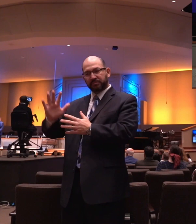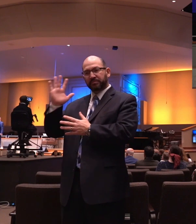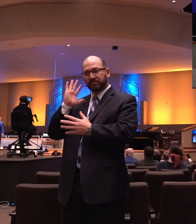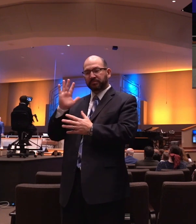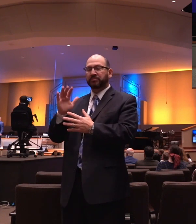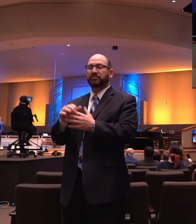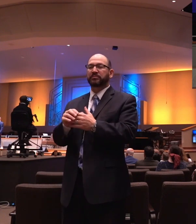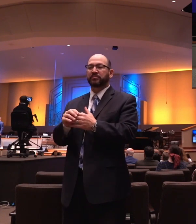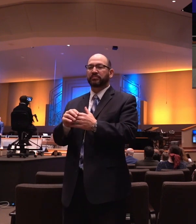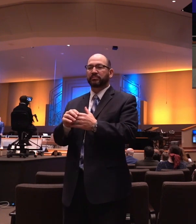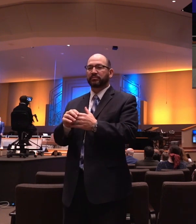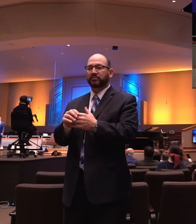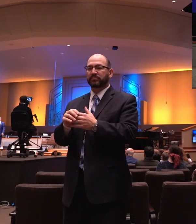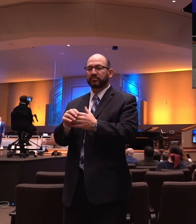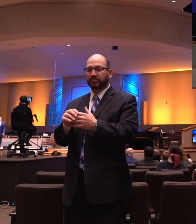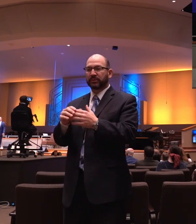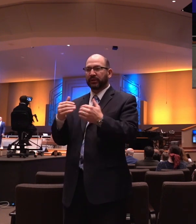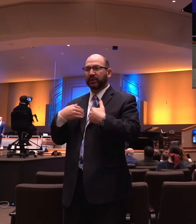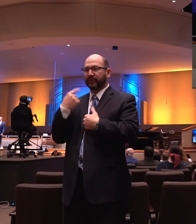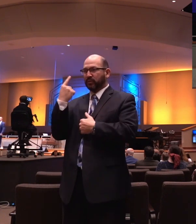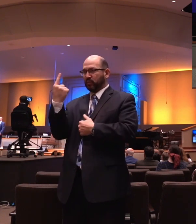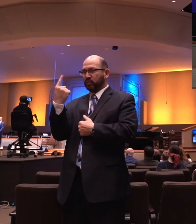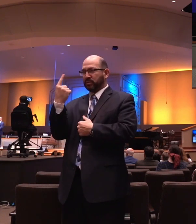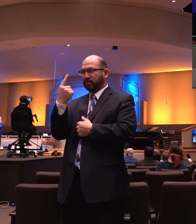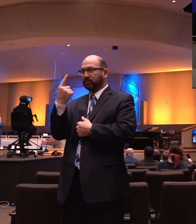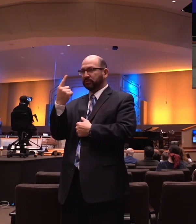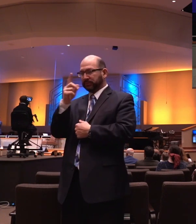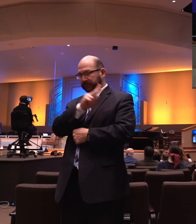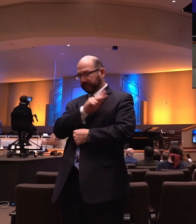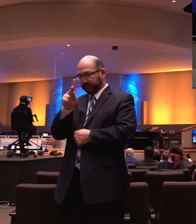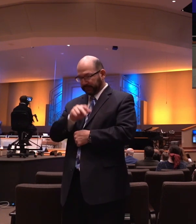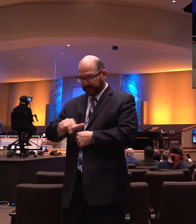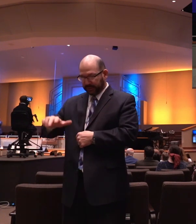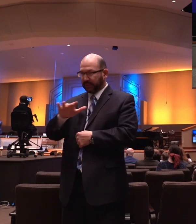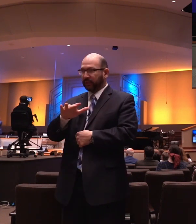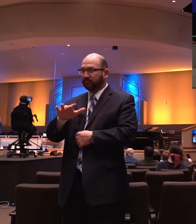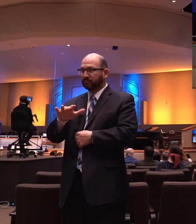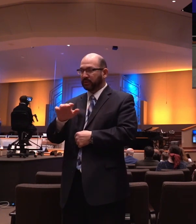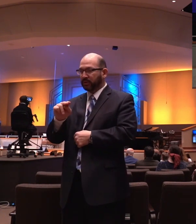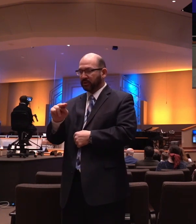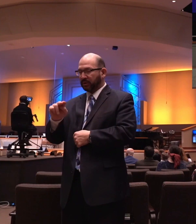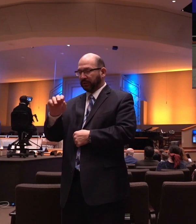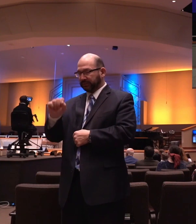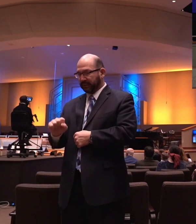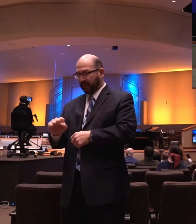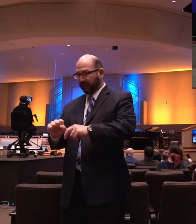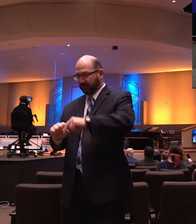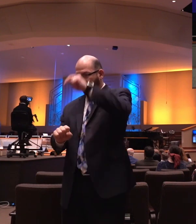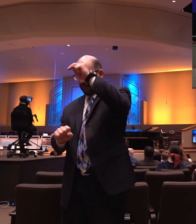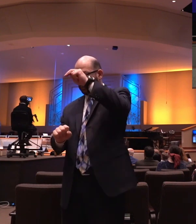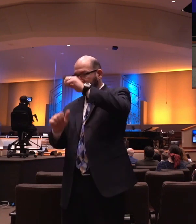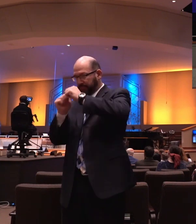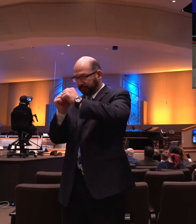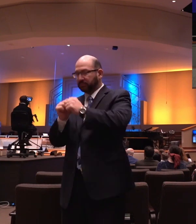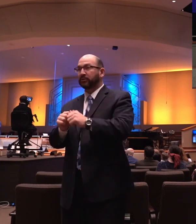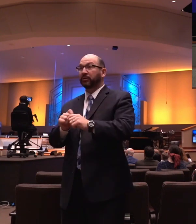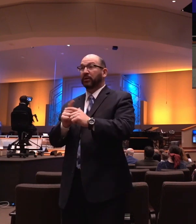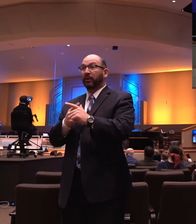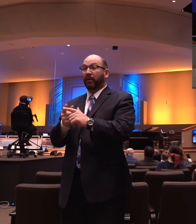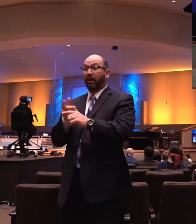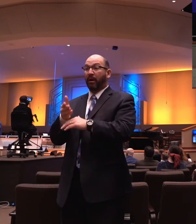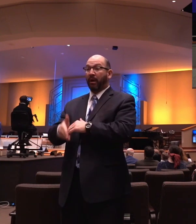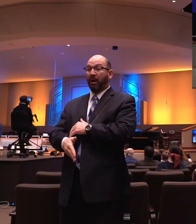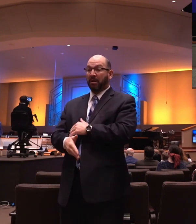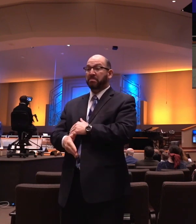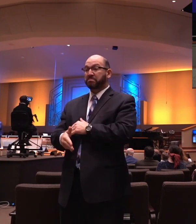split. The northern kingdom kept the name Israel. The southern kingdom took the name Judah because it